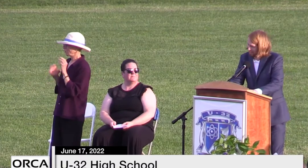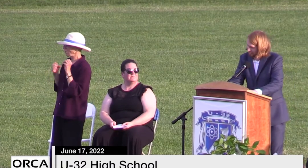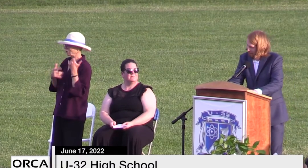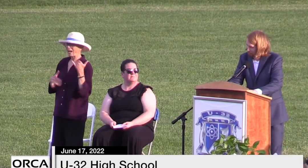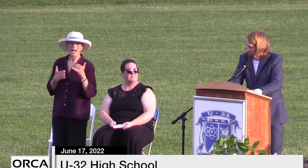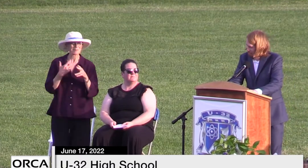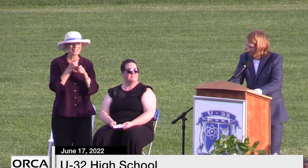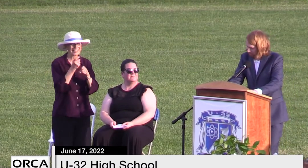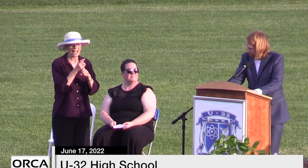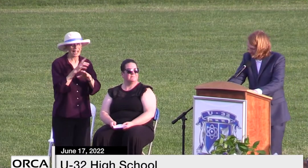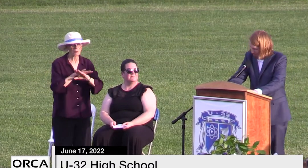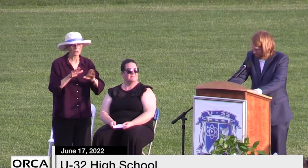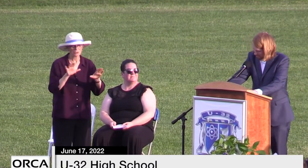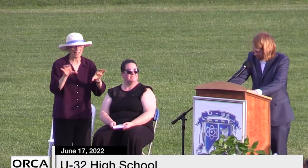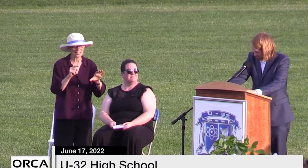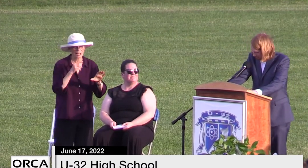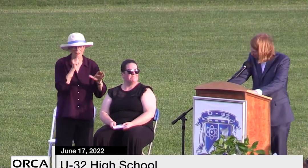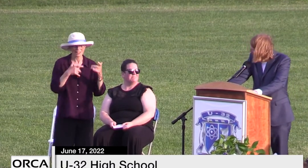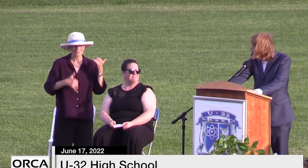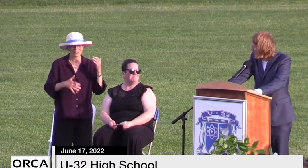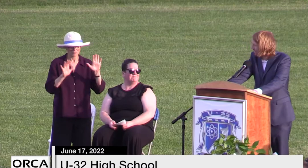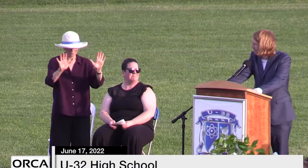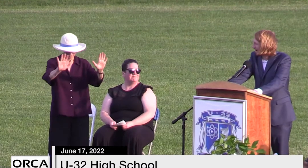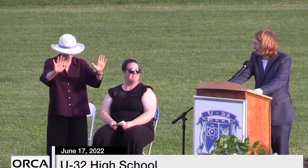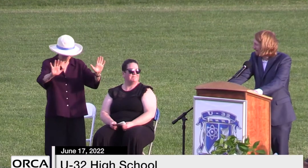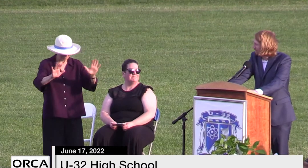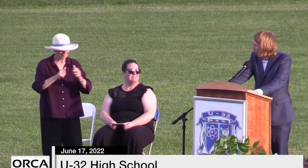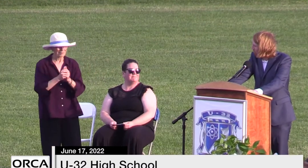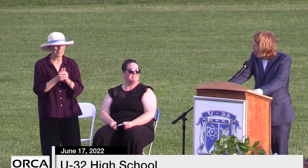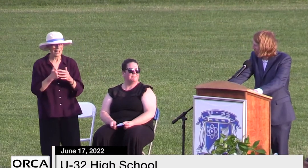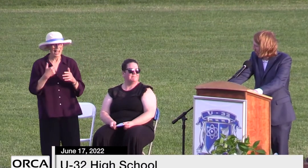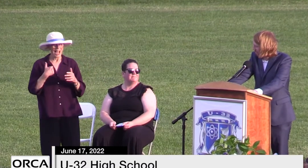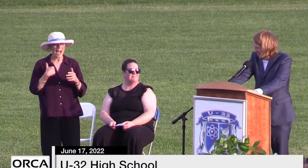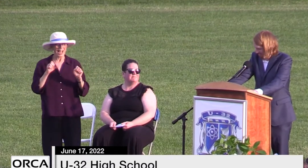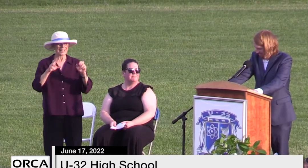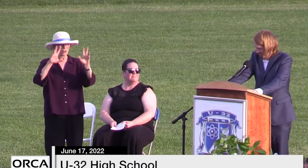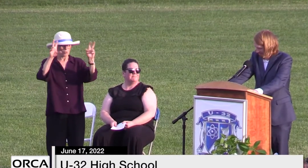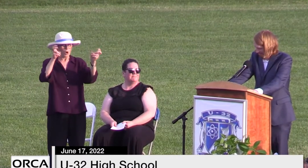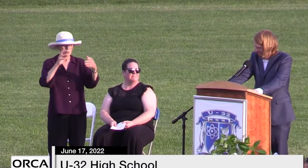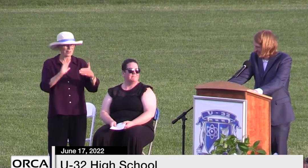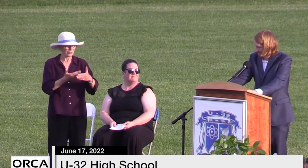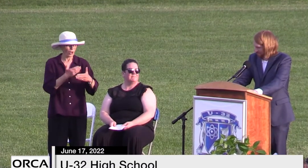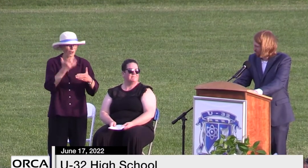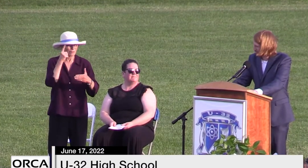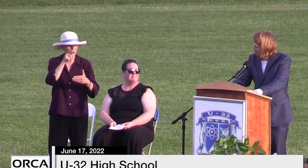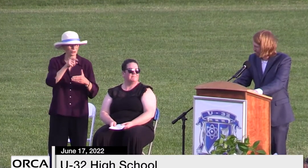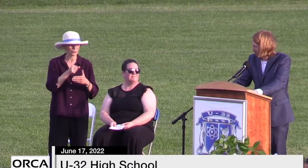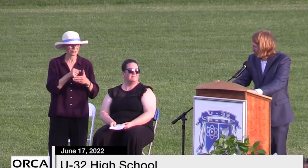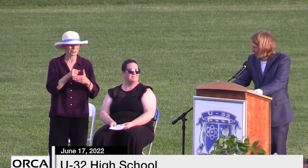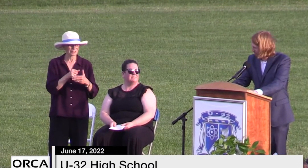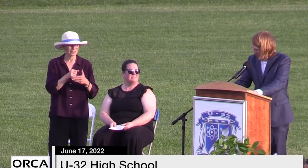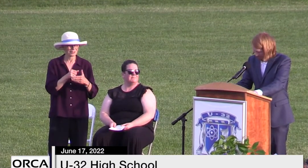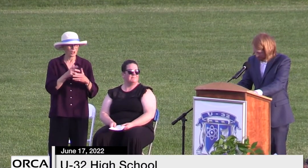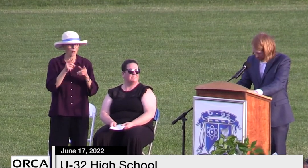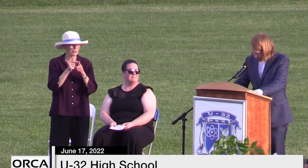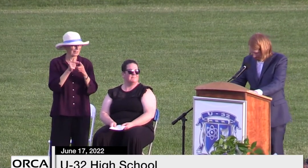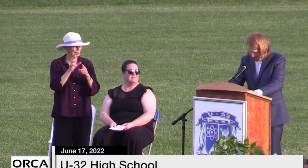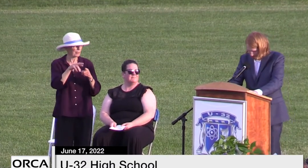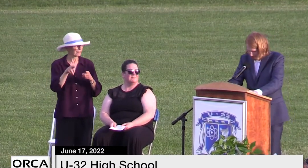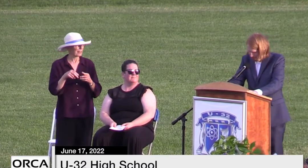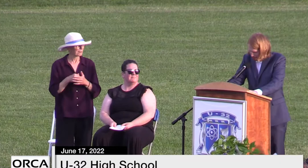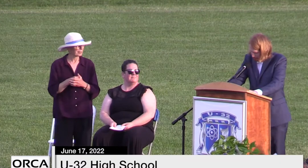I'm just kidding. I wouldn't do that. I don't have that type of talent. But I can quote the song to you and do it with a little bit of rhythm.